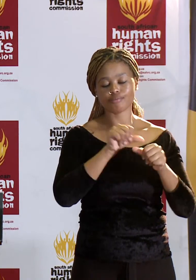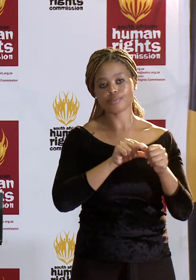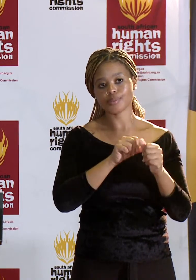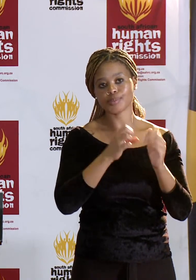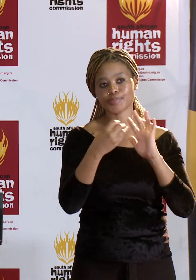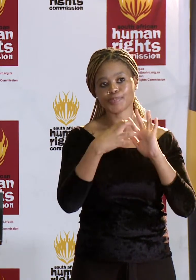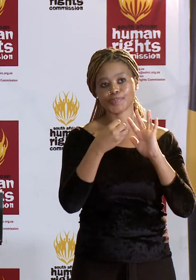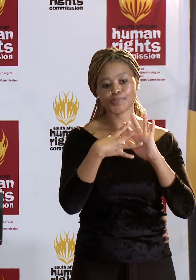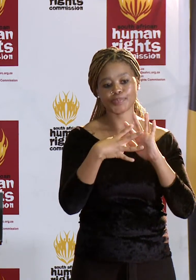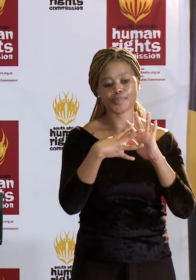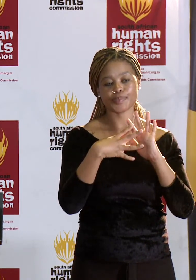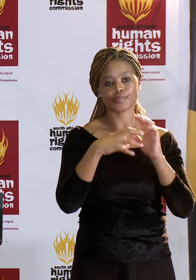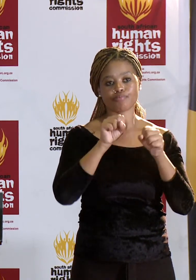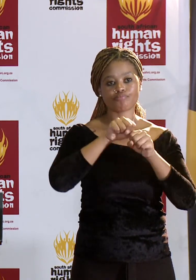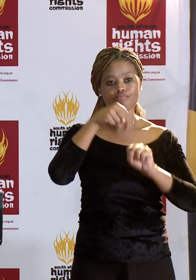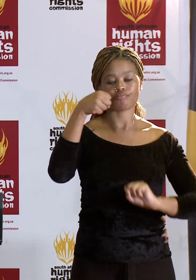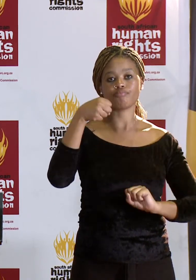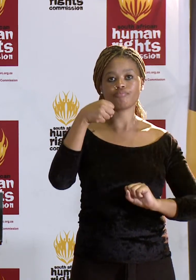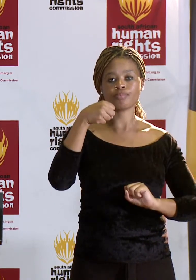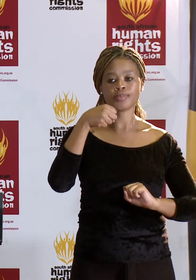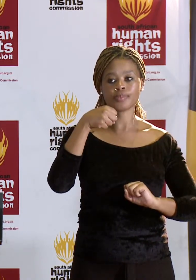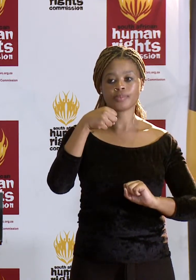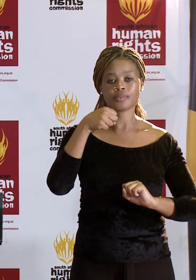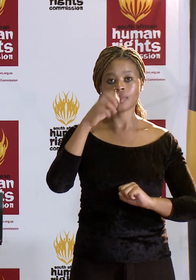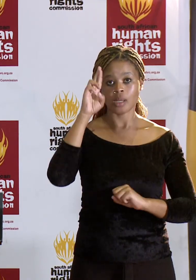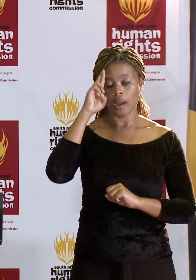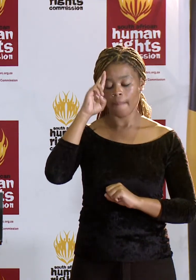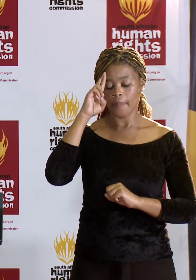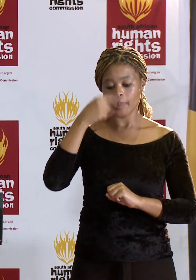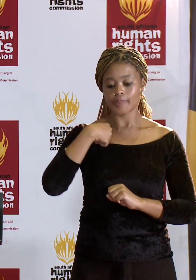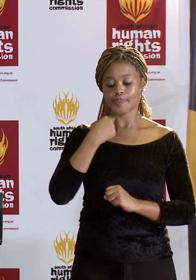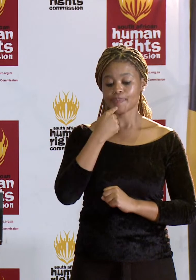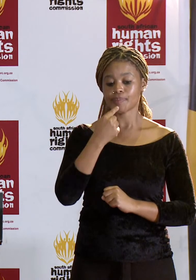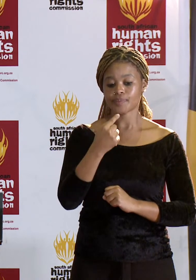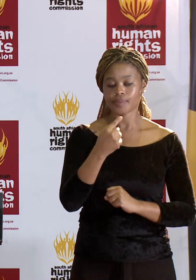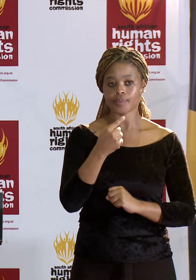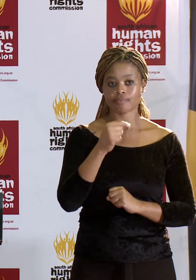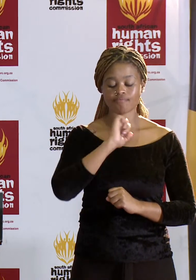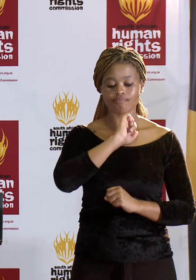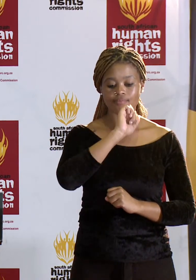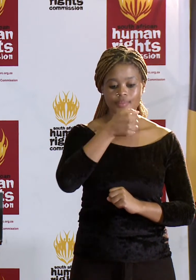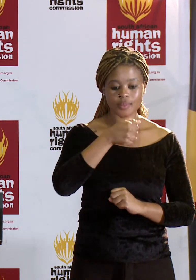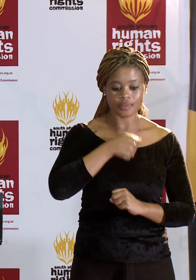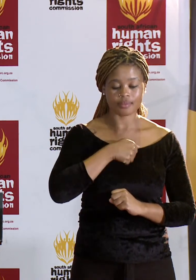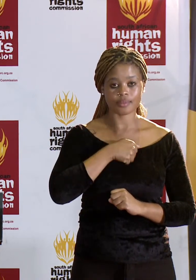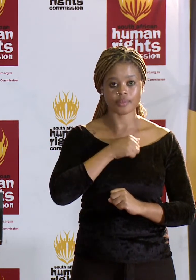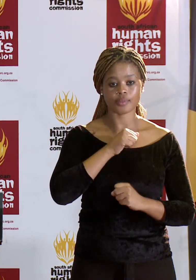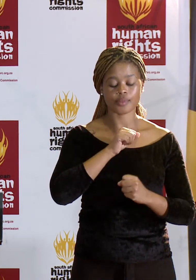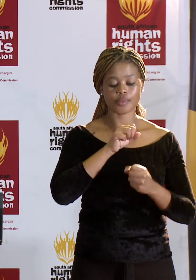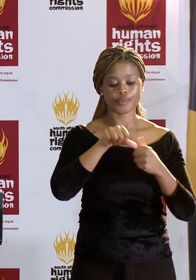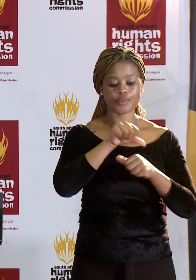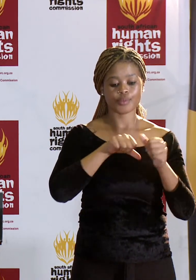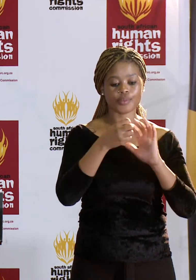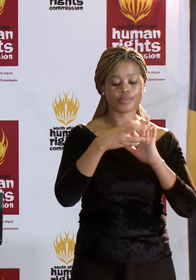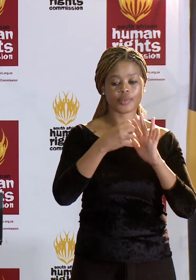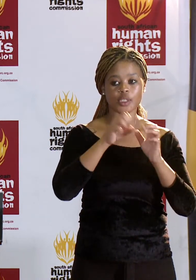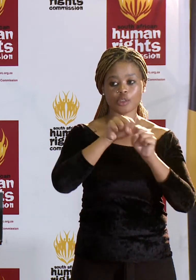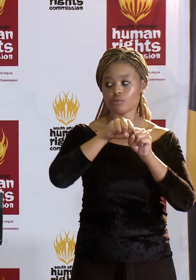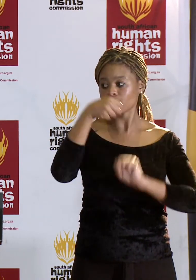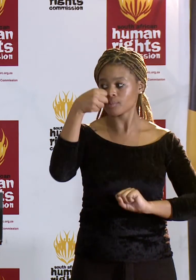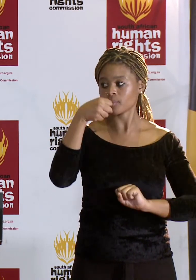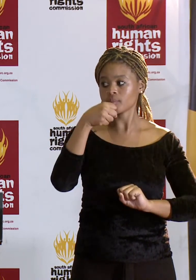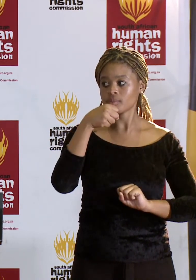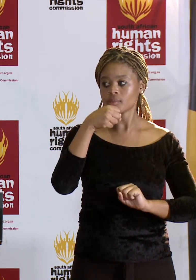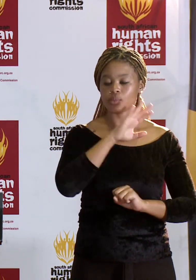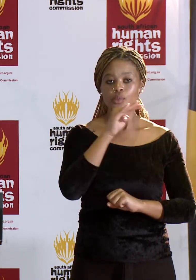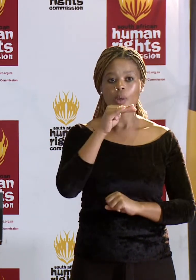charter. And remember, I mentioned this, that this is our social media charter.